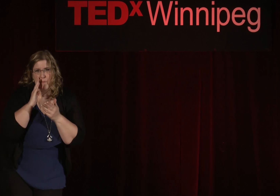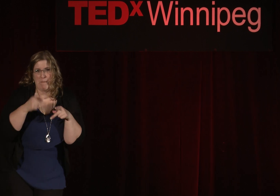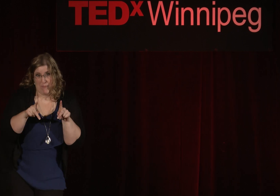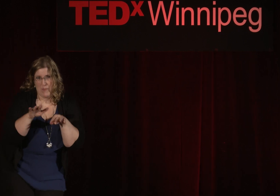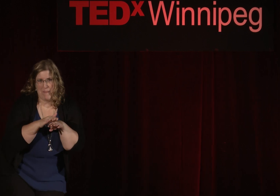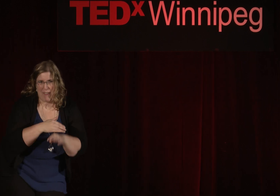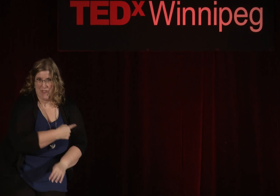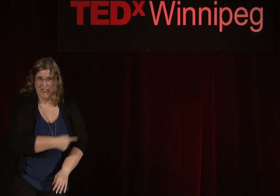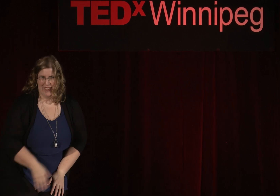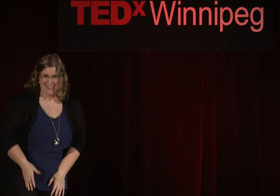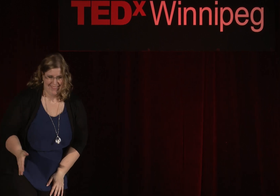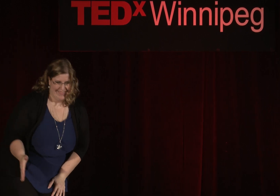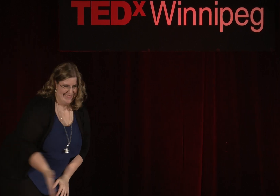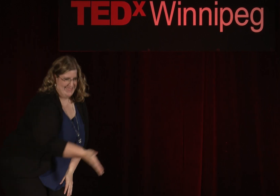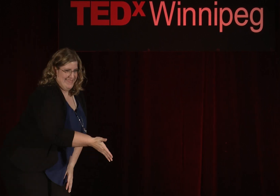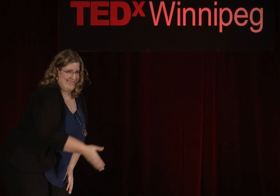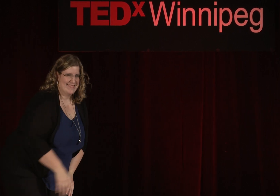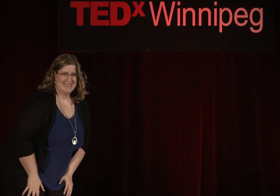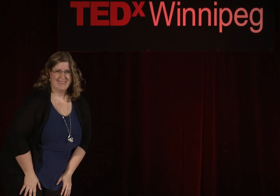let you pet her.